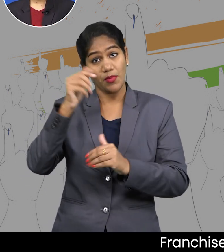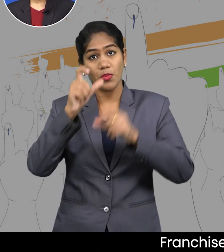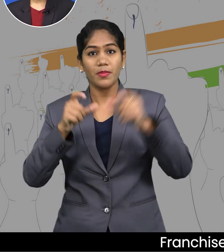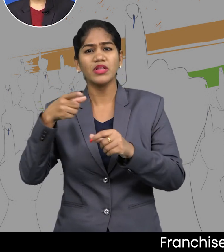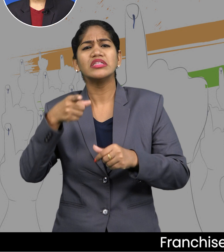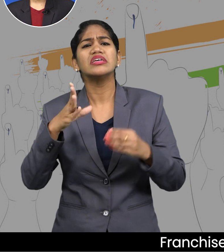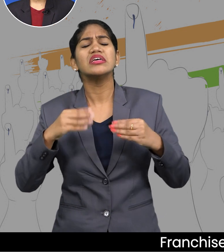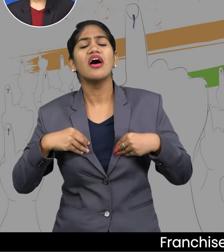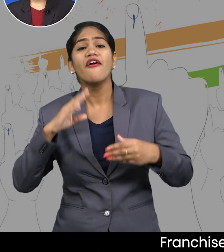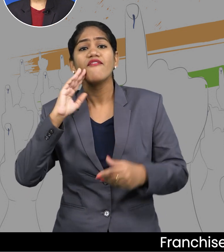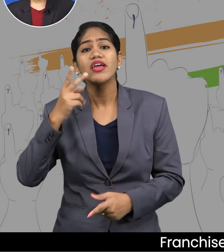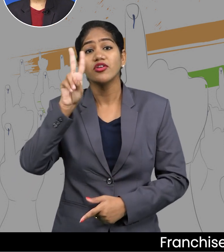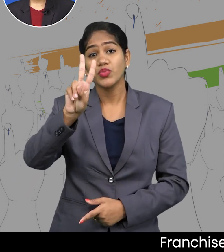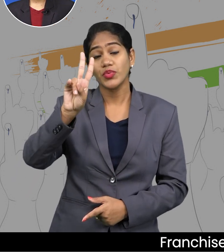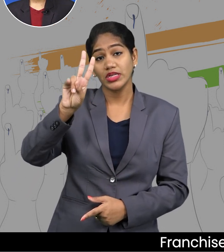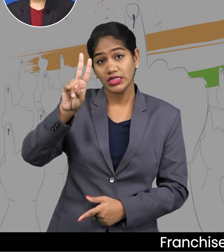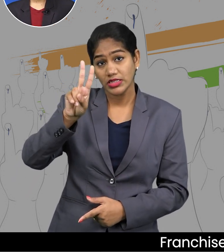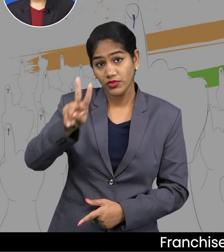1950.